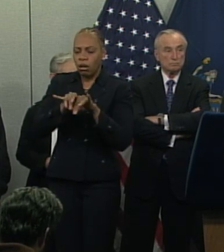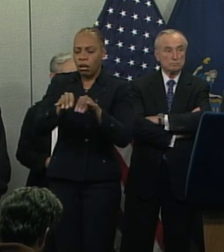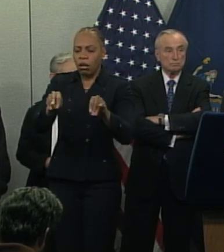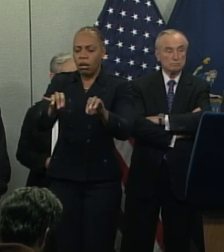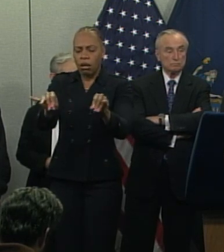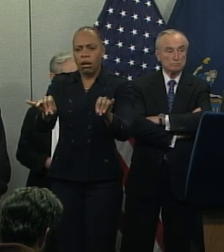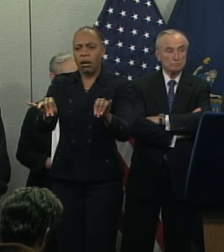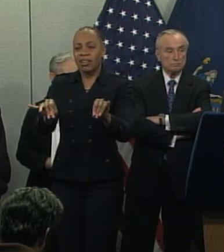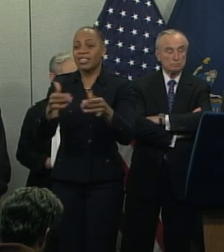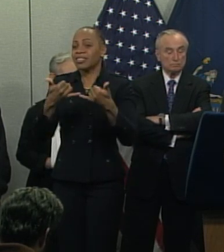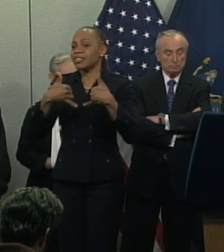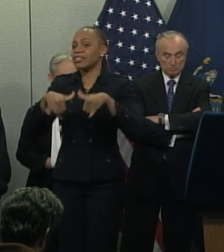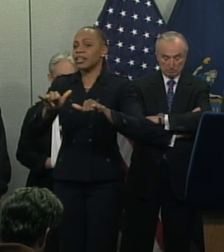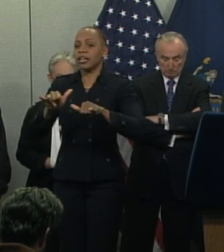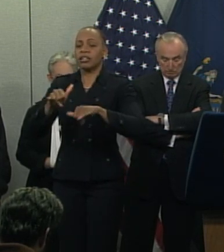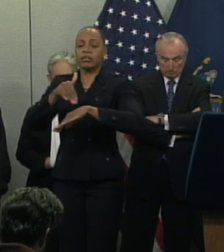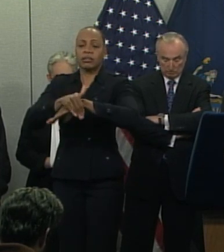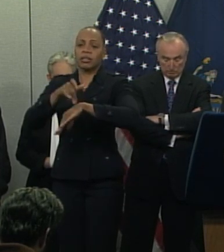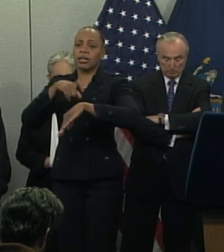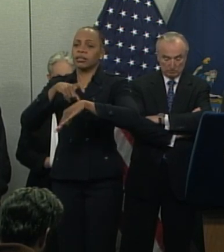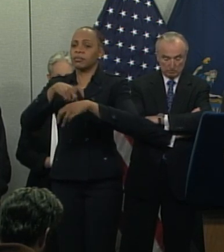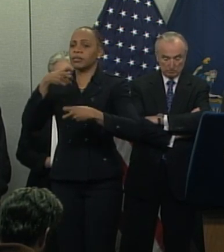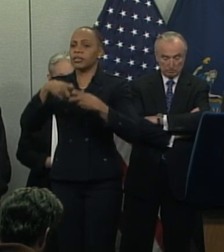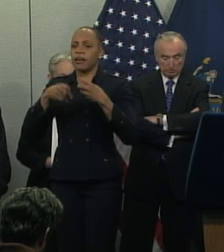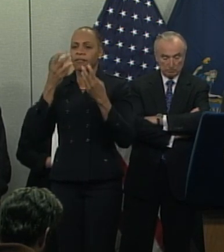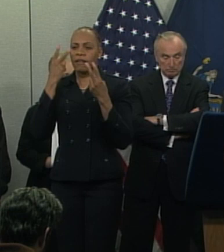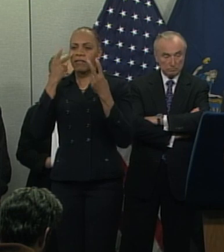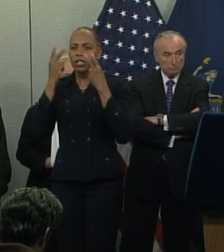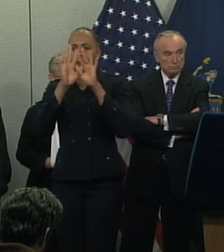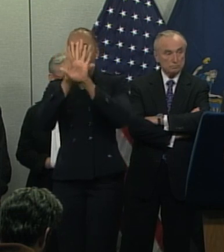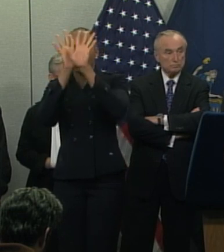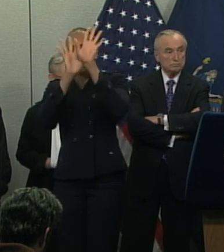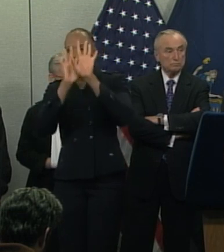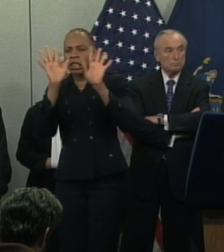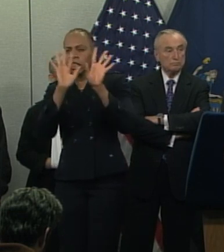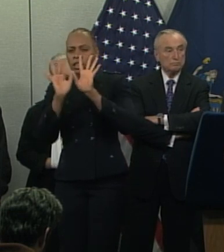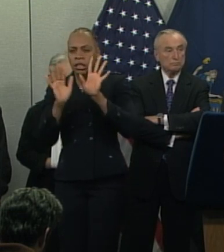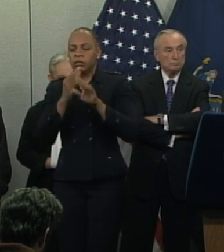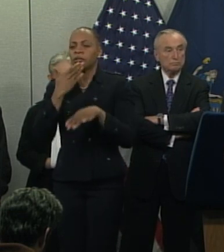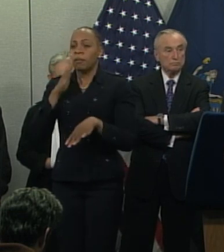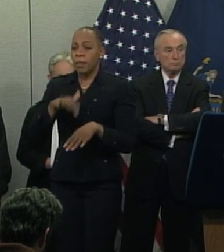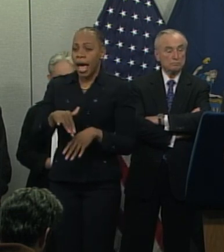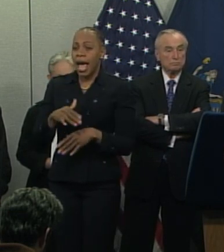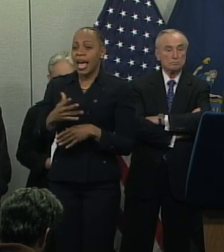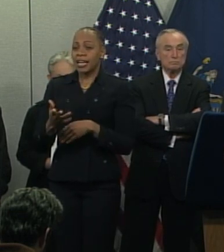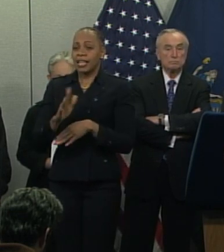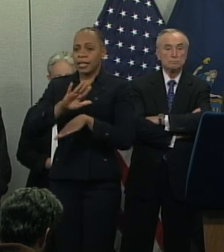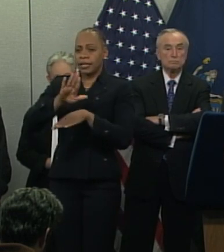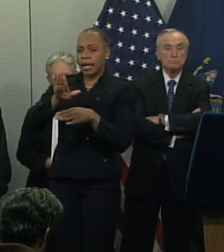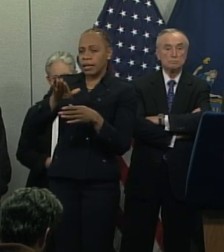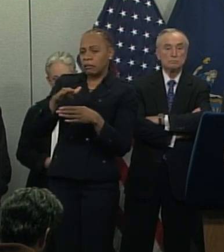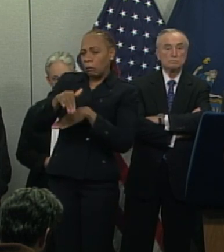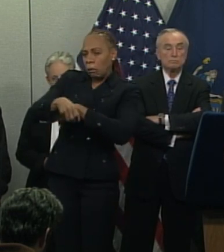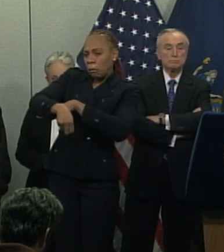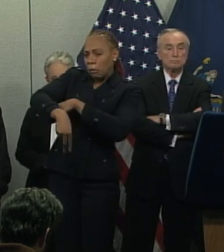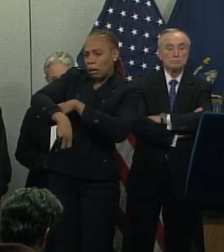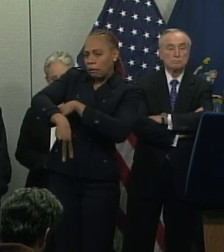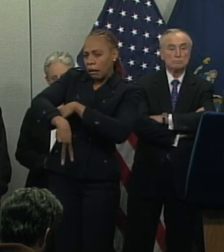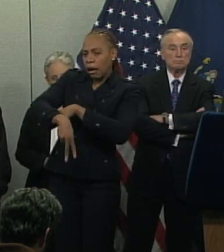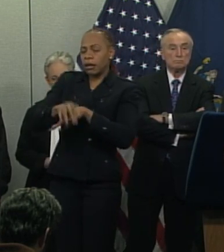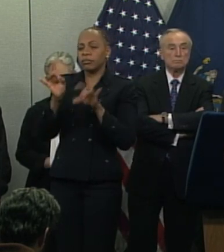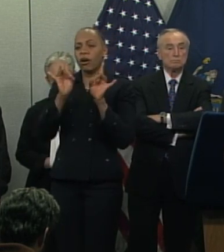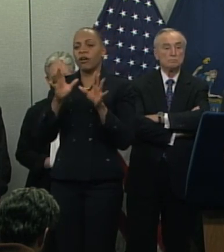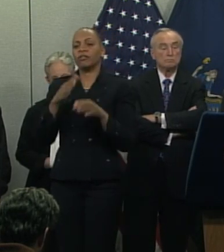very difficult night. Visibility is going to be very poor, particularly after midnight. I think it's going to be really hectic out on the roadways. Please leave them to